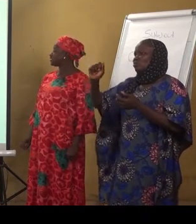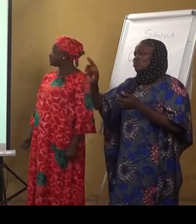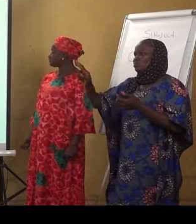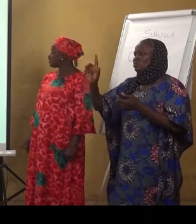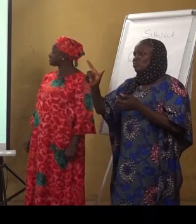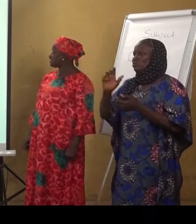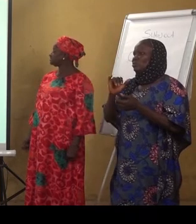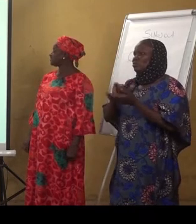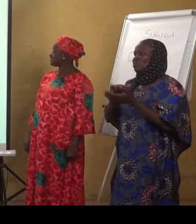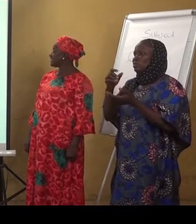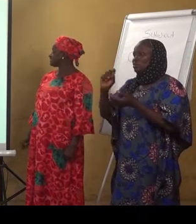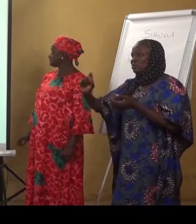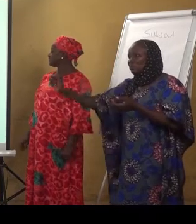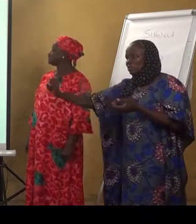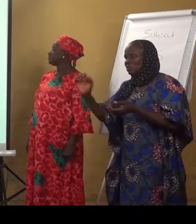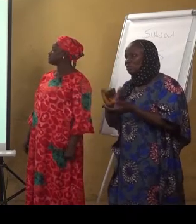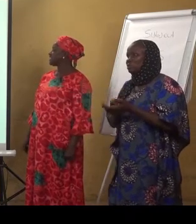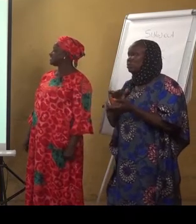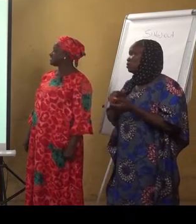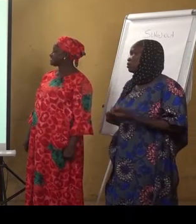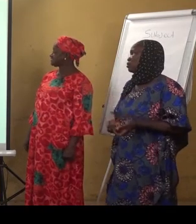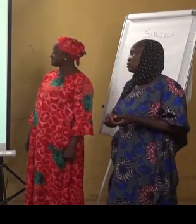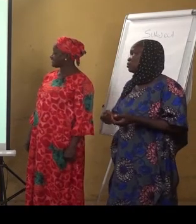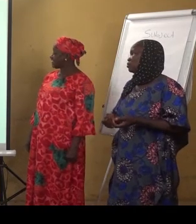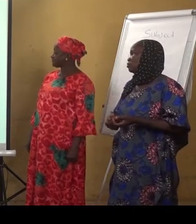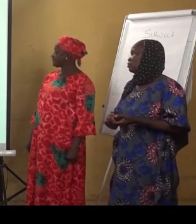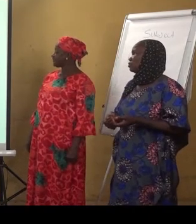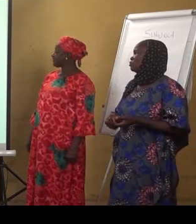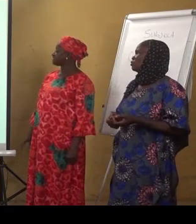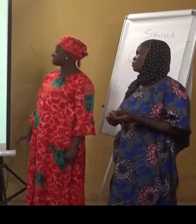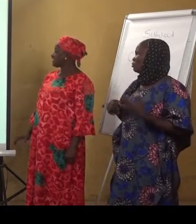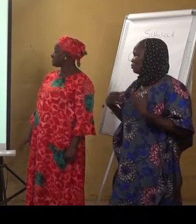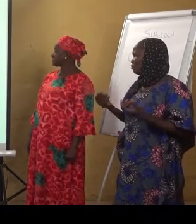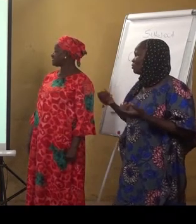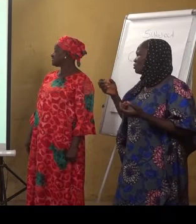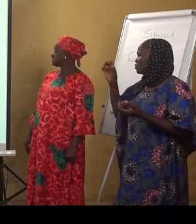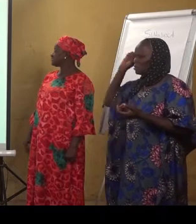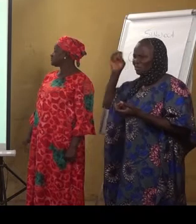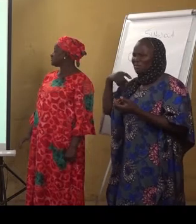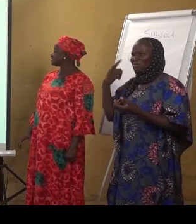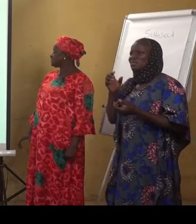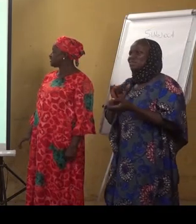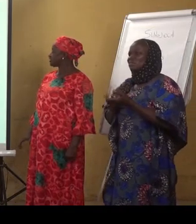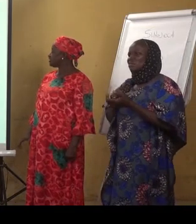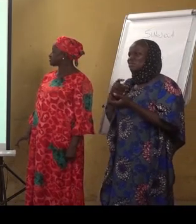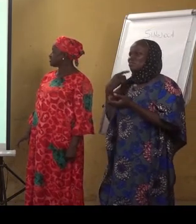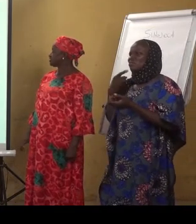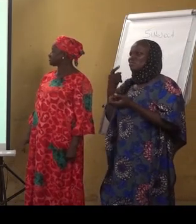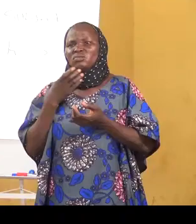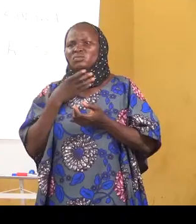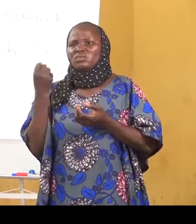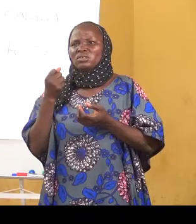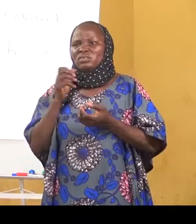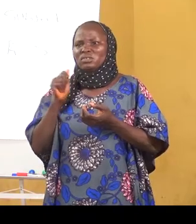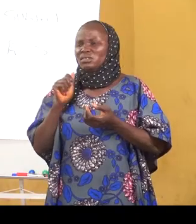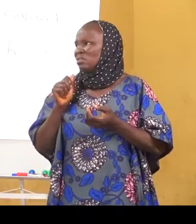or assured him, that is Philemon, that the slave or servant who was